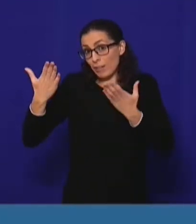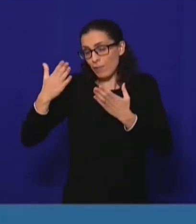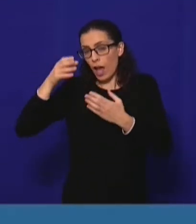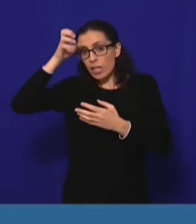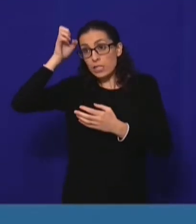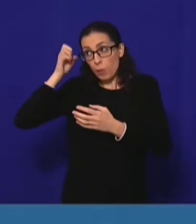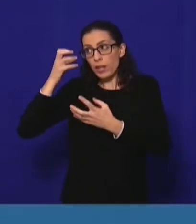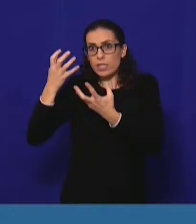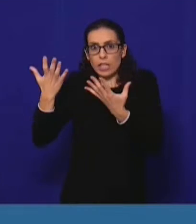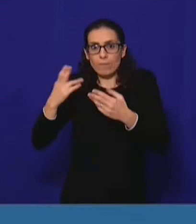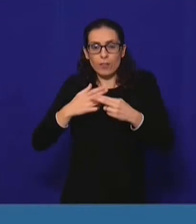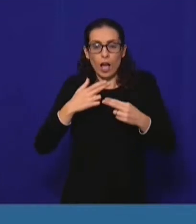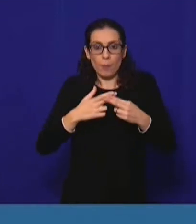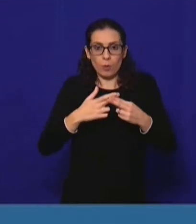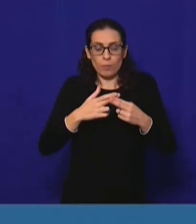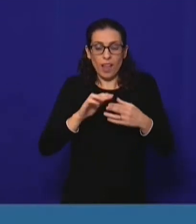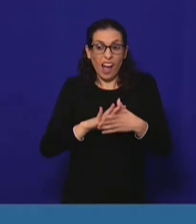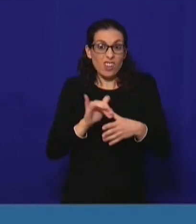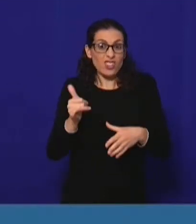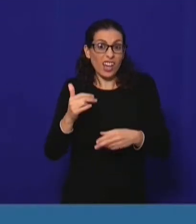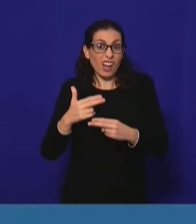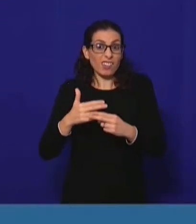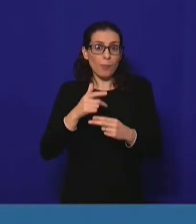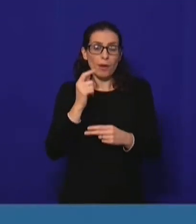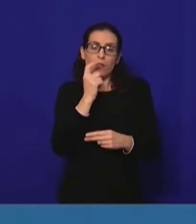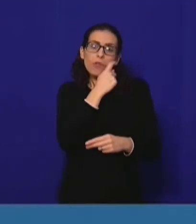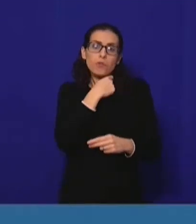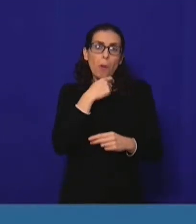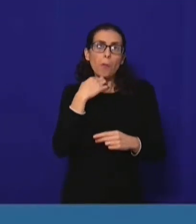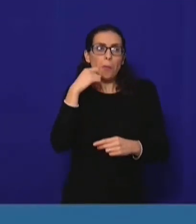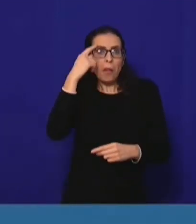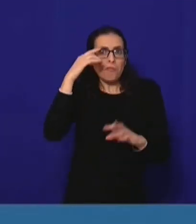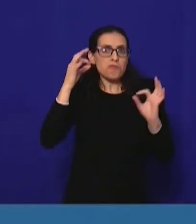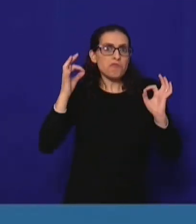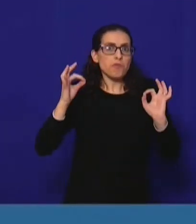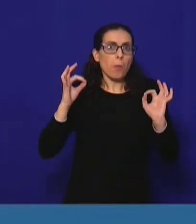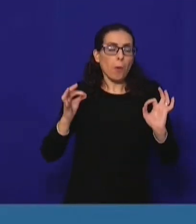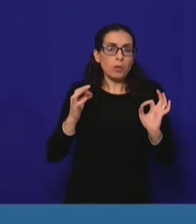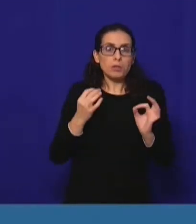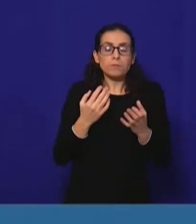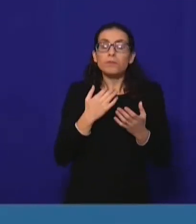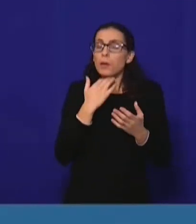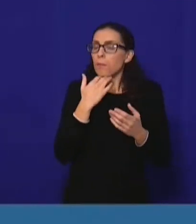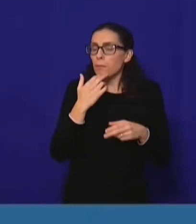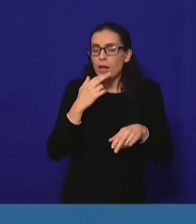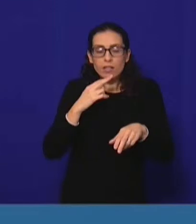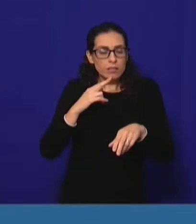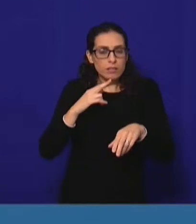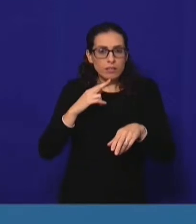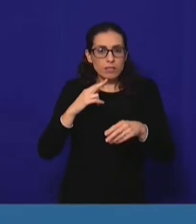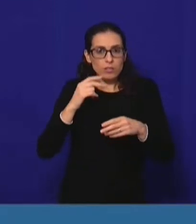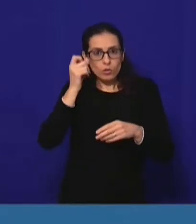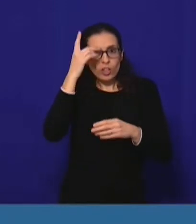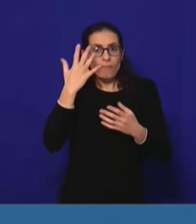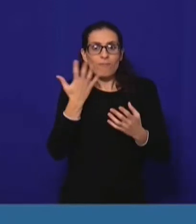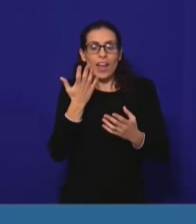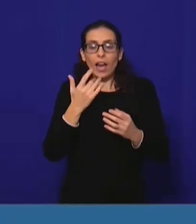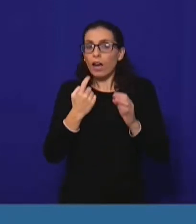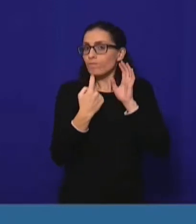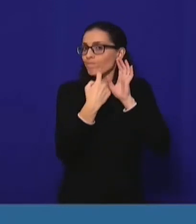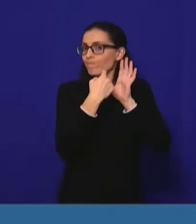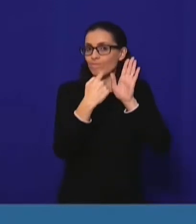tagħmel swab u ma tkunx għamilta kif suppost, inti ma tkunx qiegħed tasal san-nasopharynx u propju tieħu